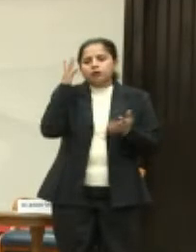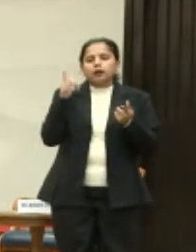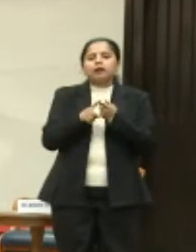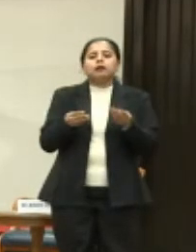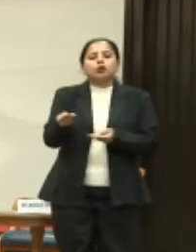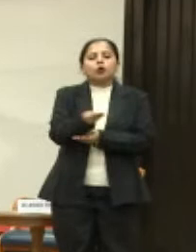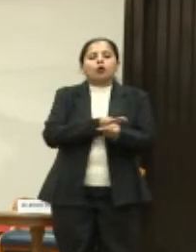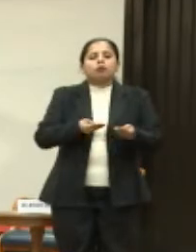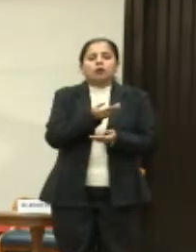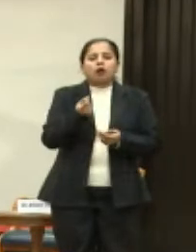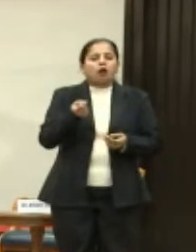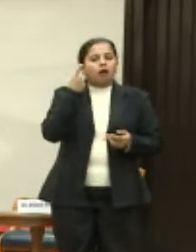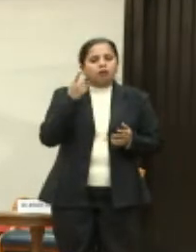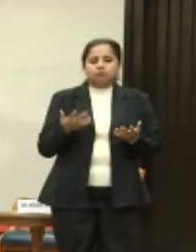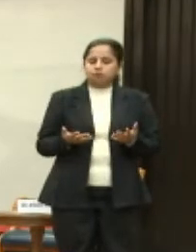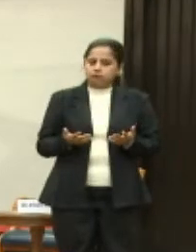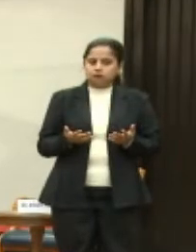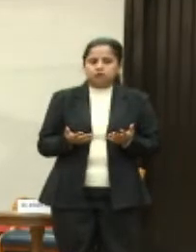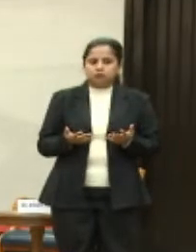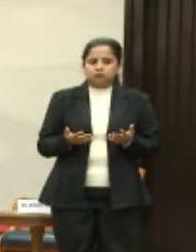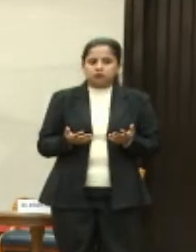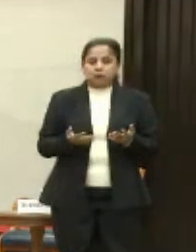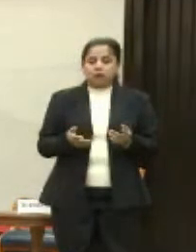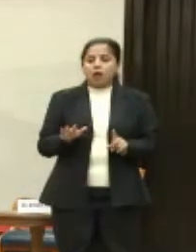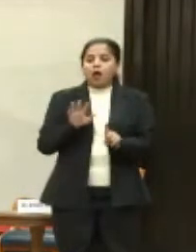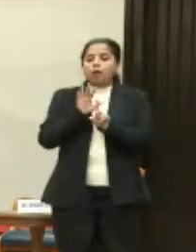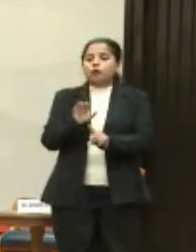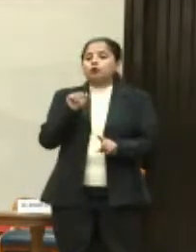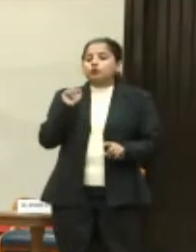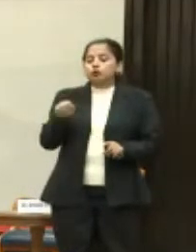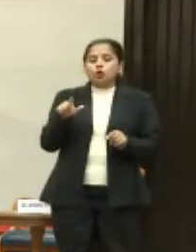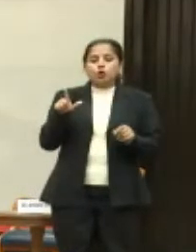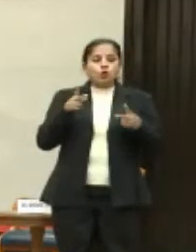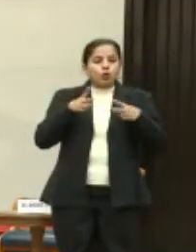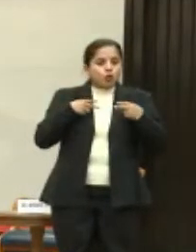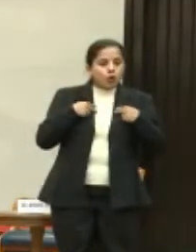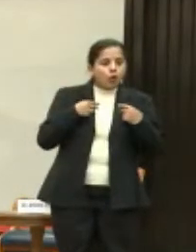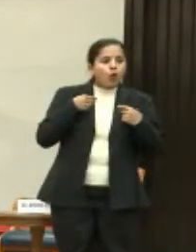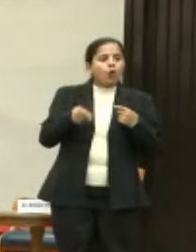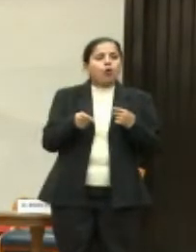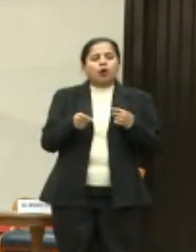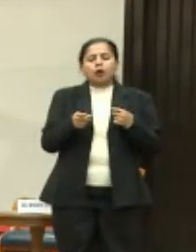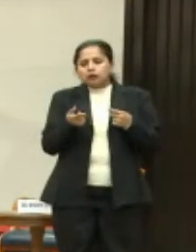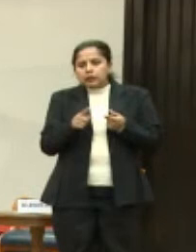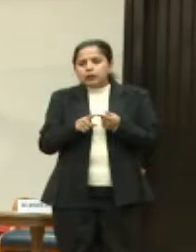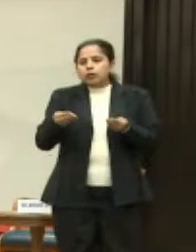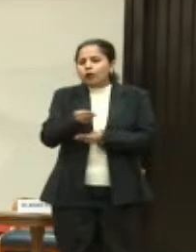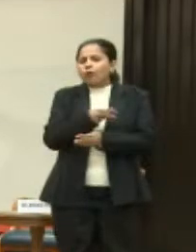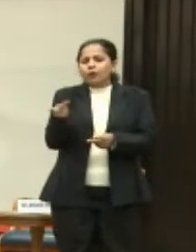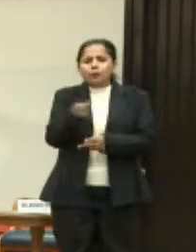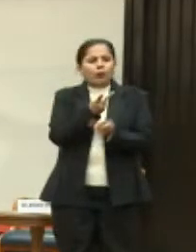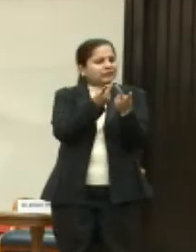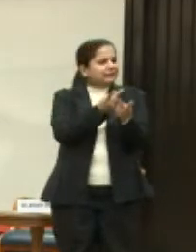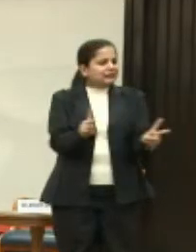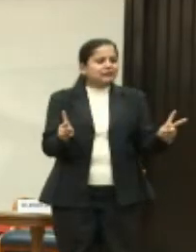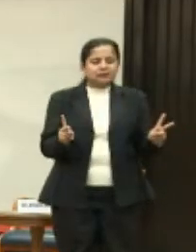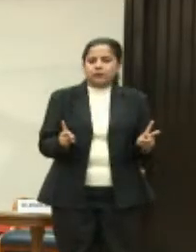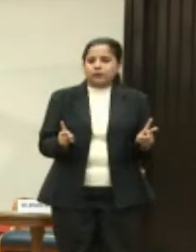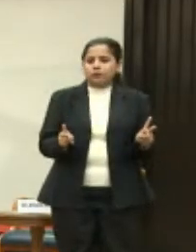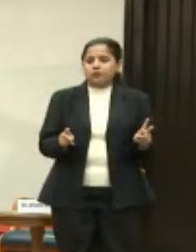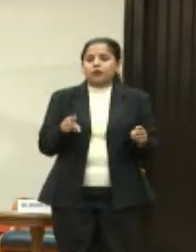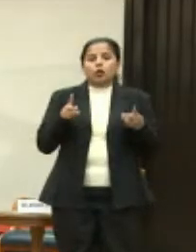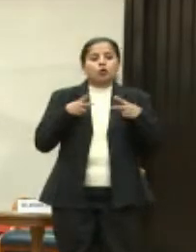economics. The approach of lawyers and economics generally tends to differ. A lawyer